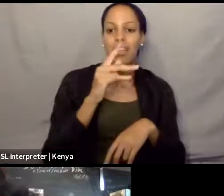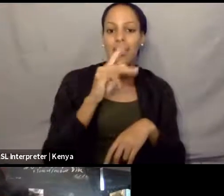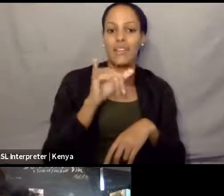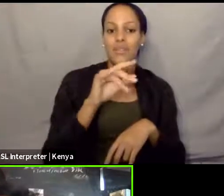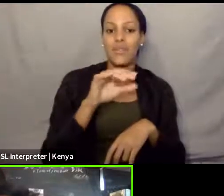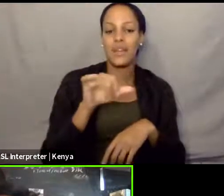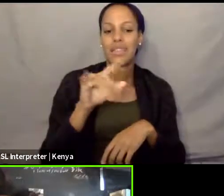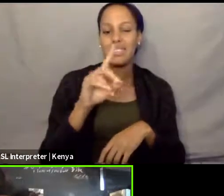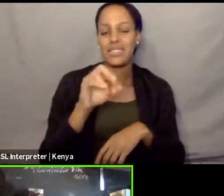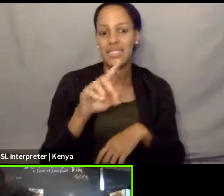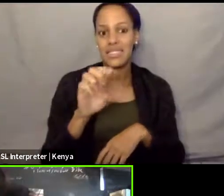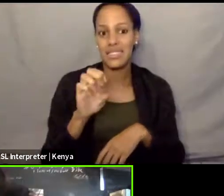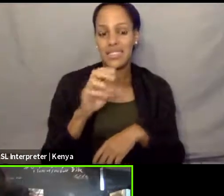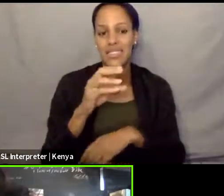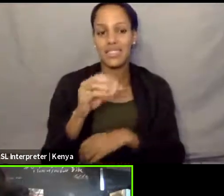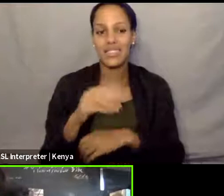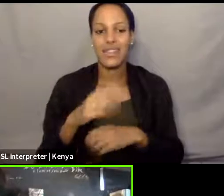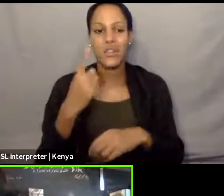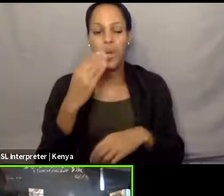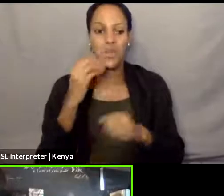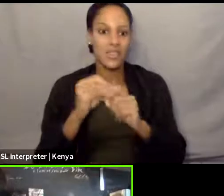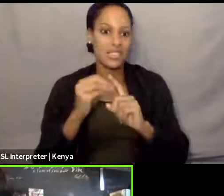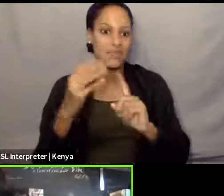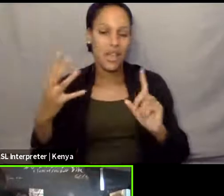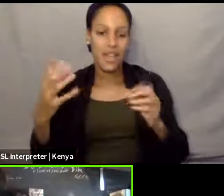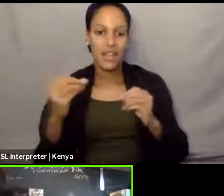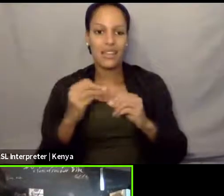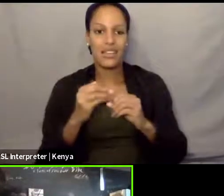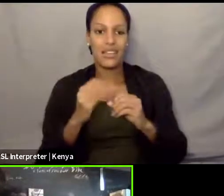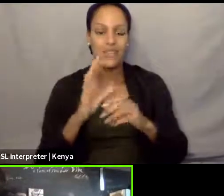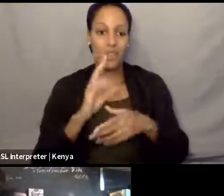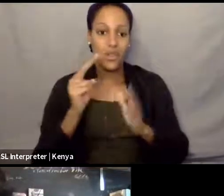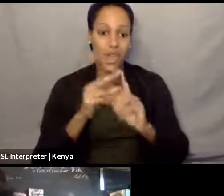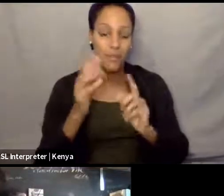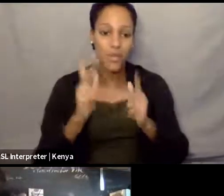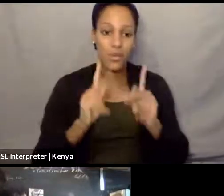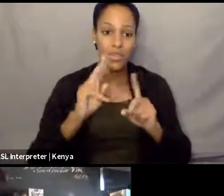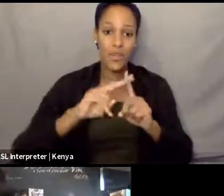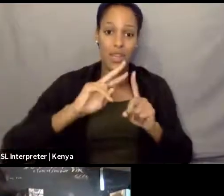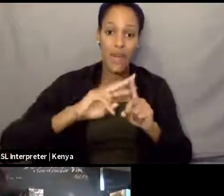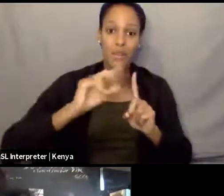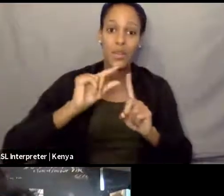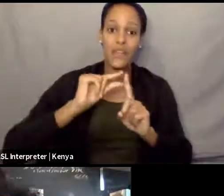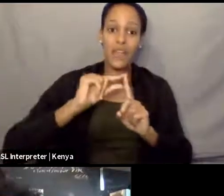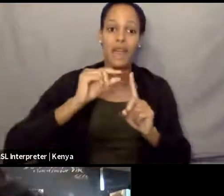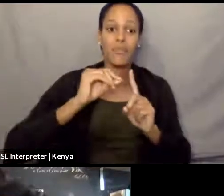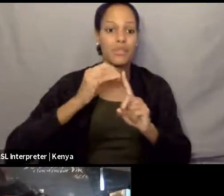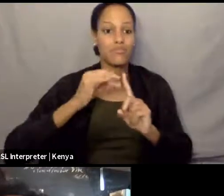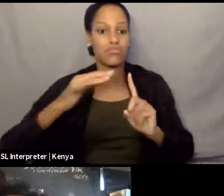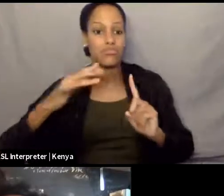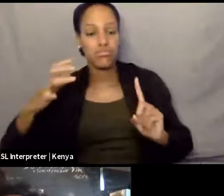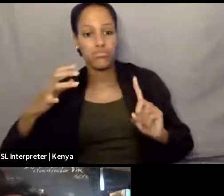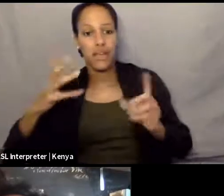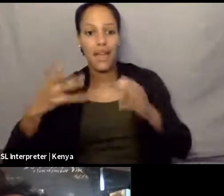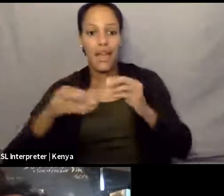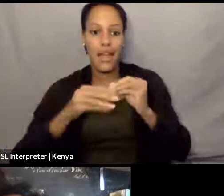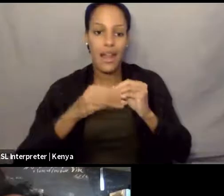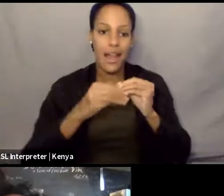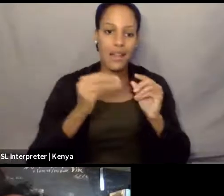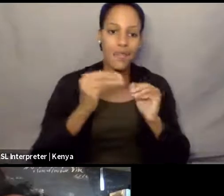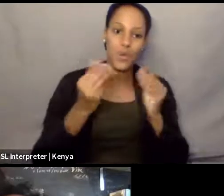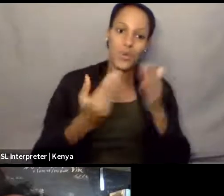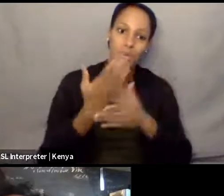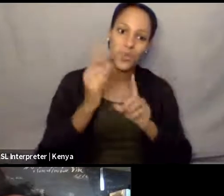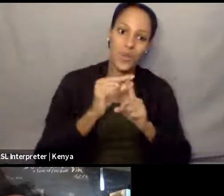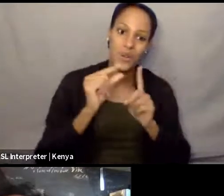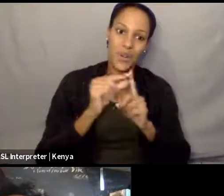book. So you're expanding the vocabulary of folks here in Western Maryland. That's